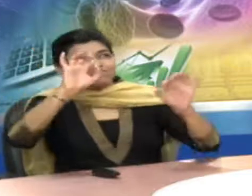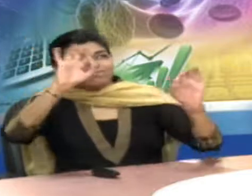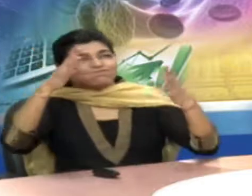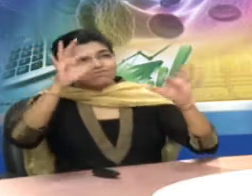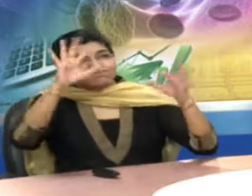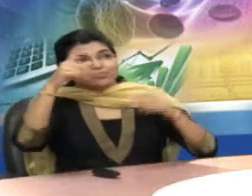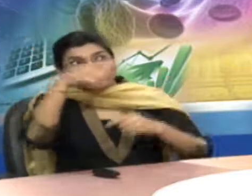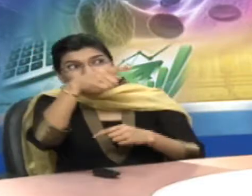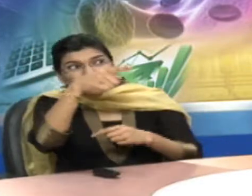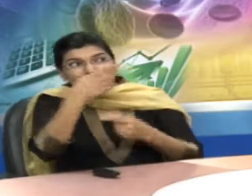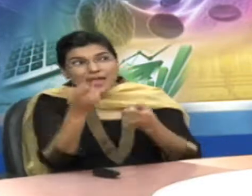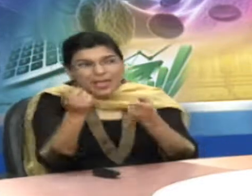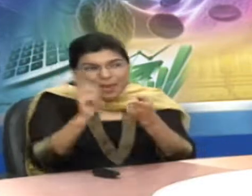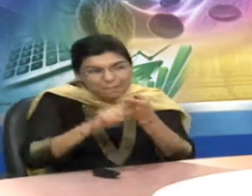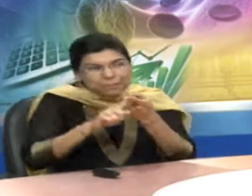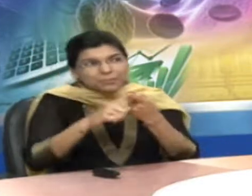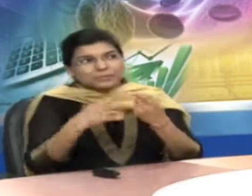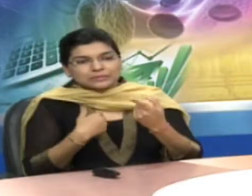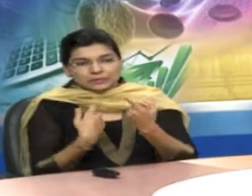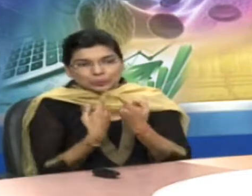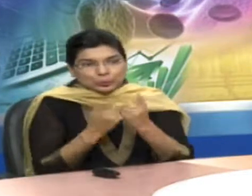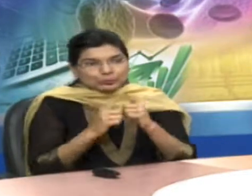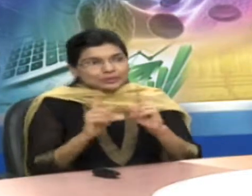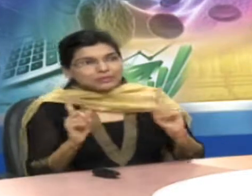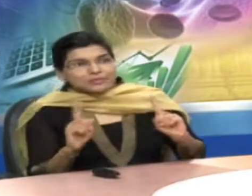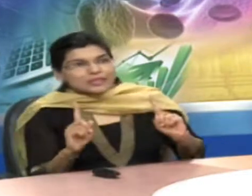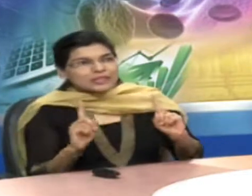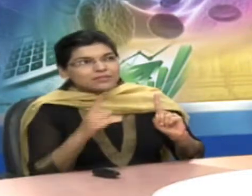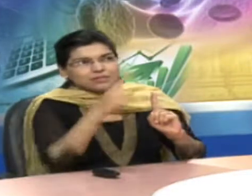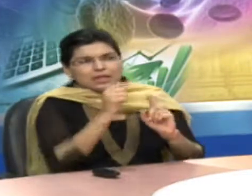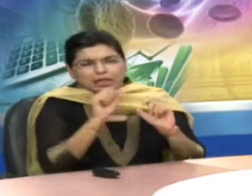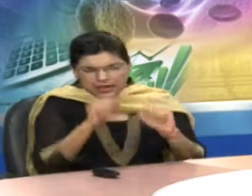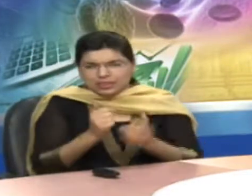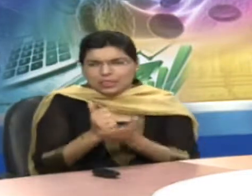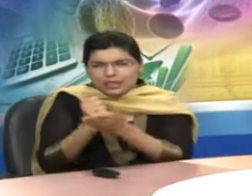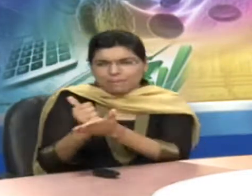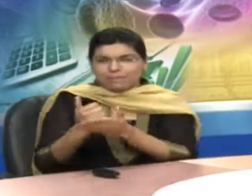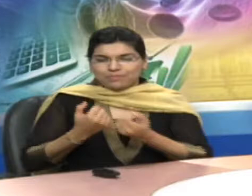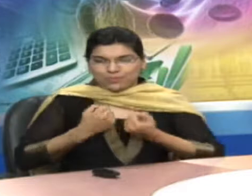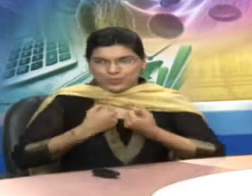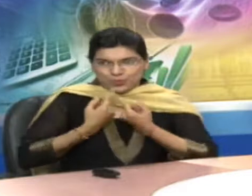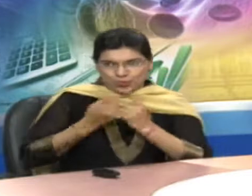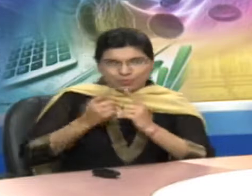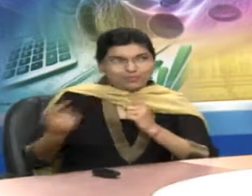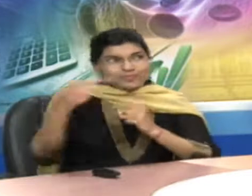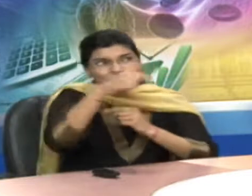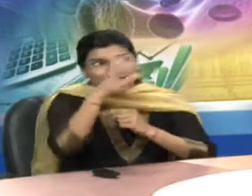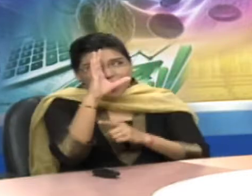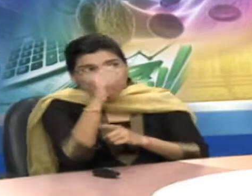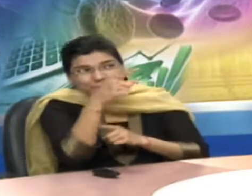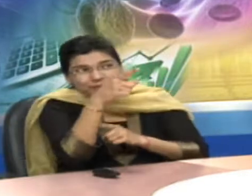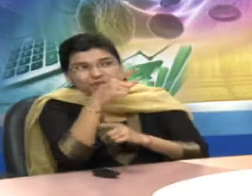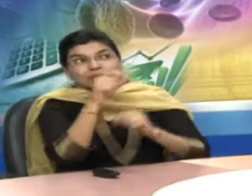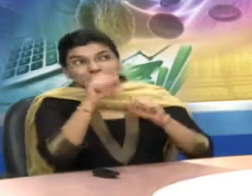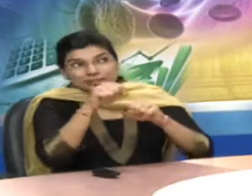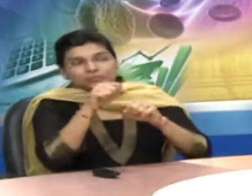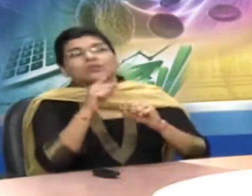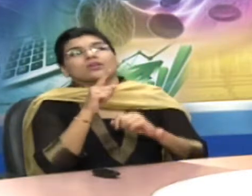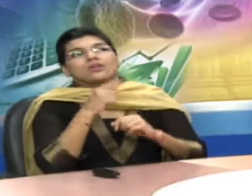It recalled that stormy night and enclosed a round trip ticket to New